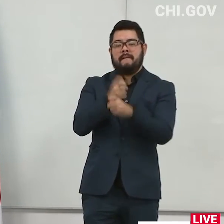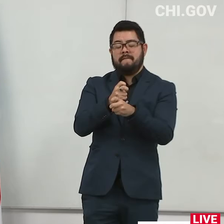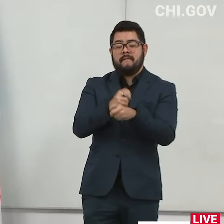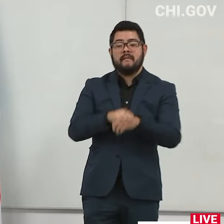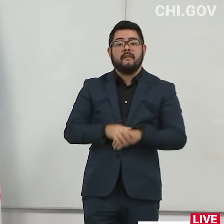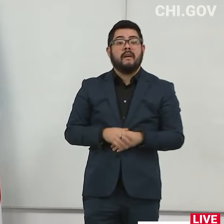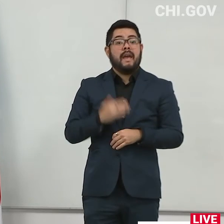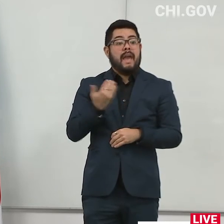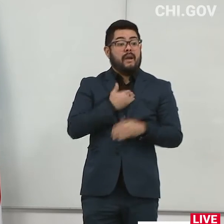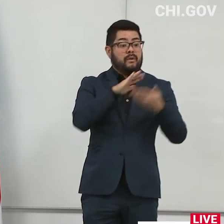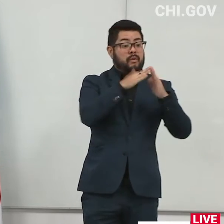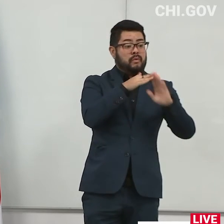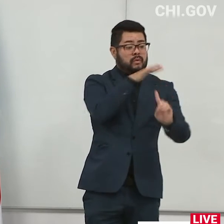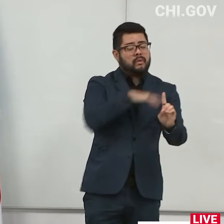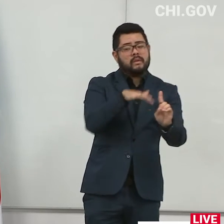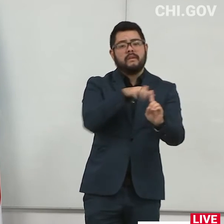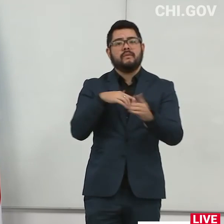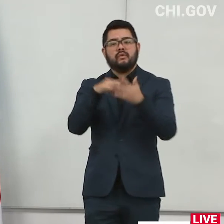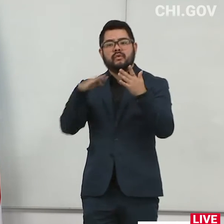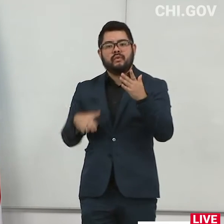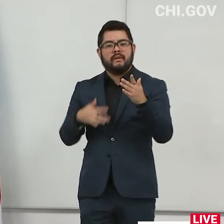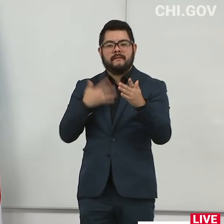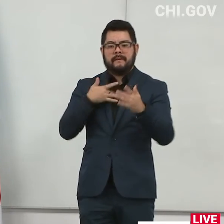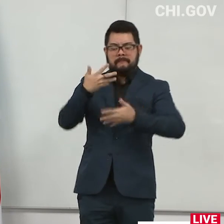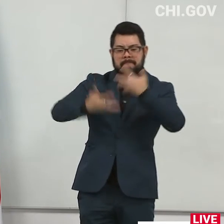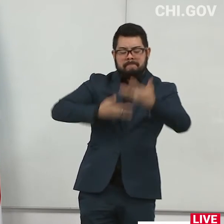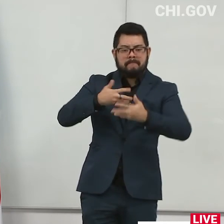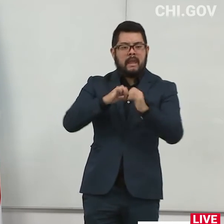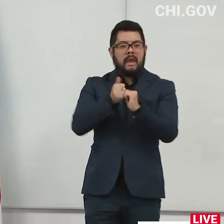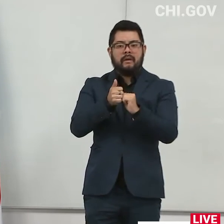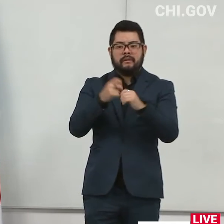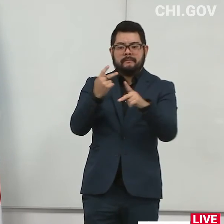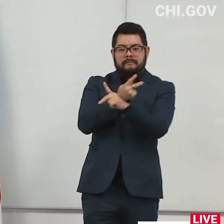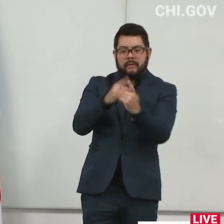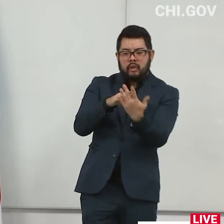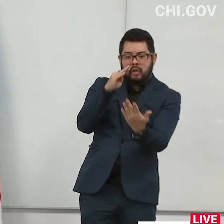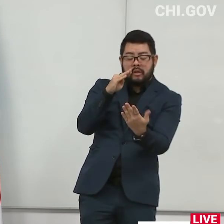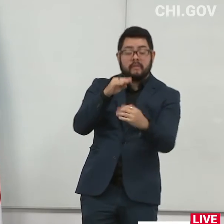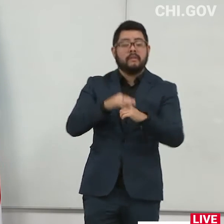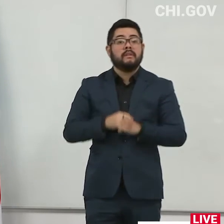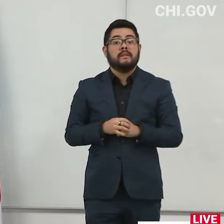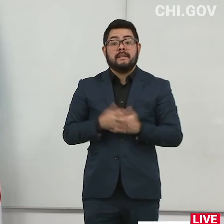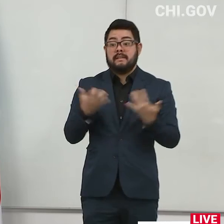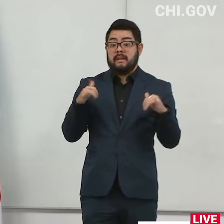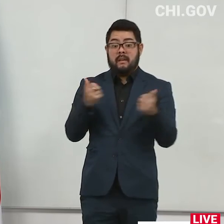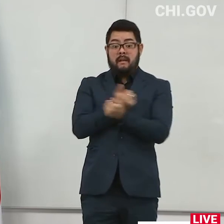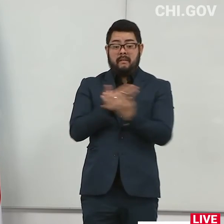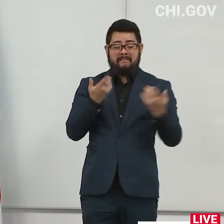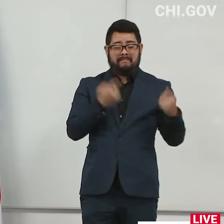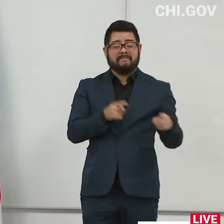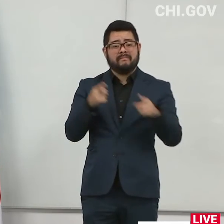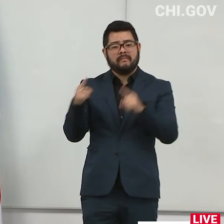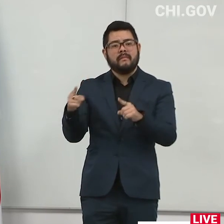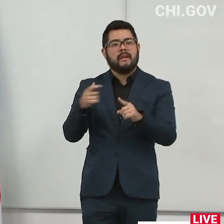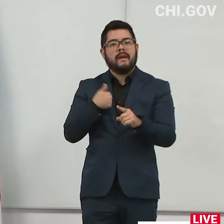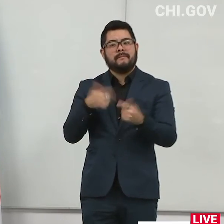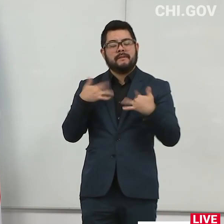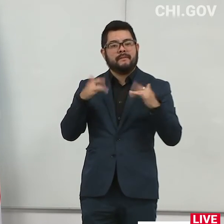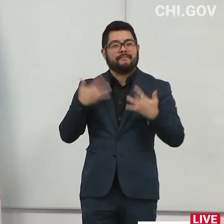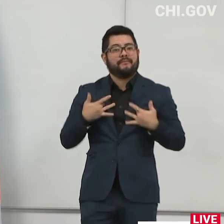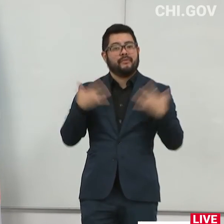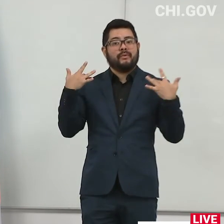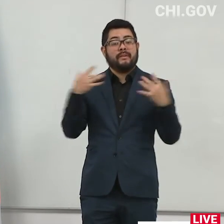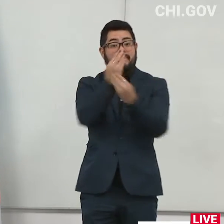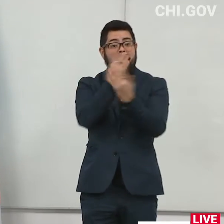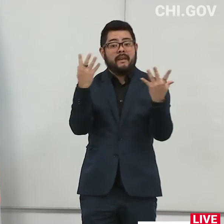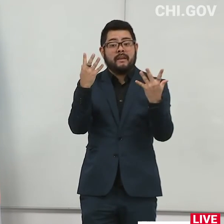our students, were dealt a very difficult hand. And yet, despite everything that happened, I'm absolutely thrilled that